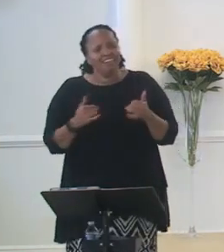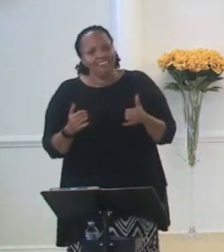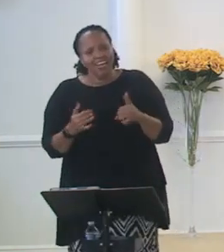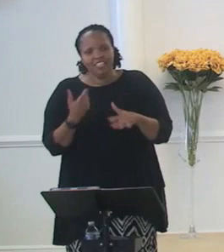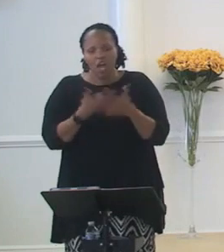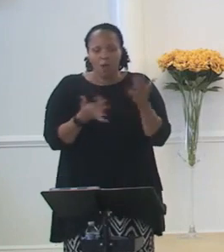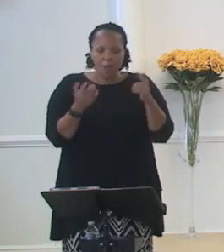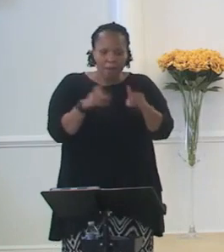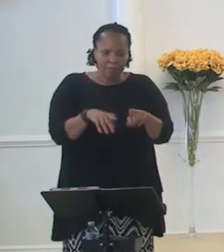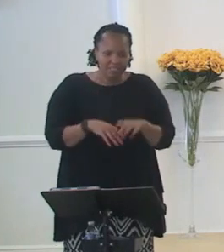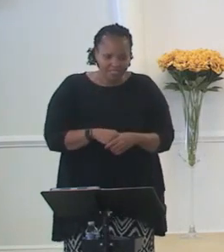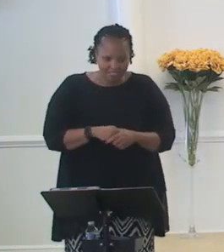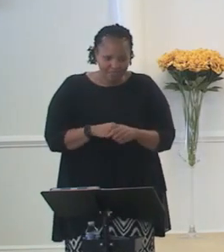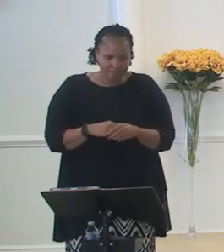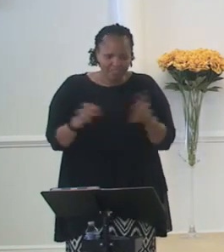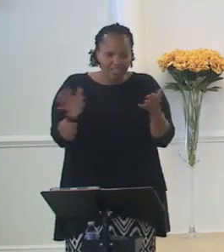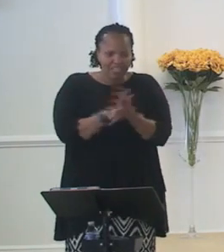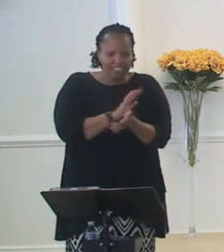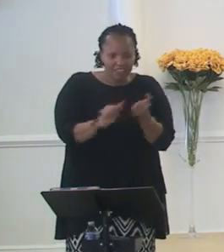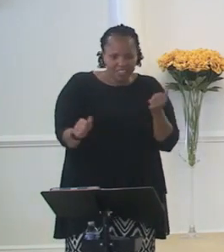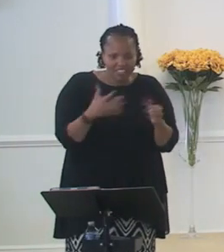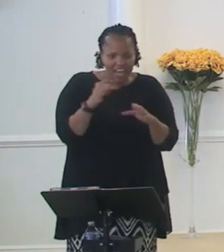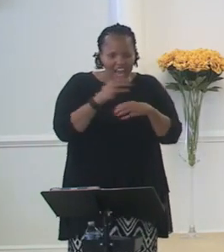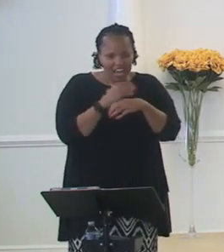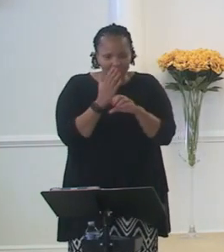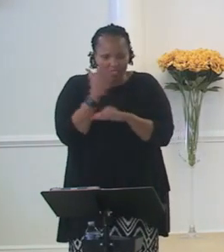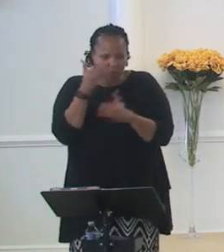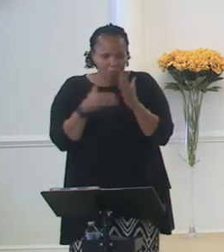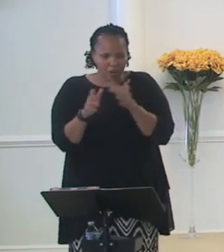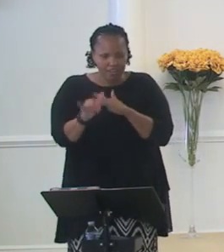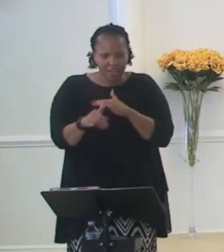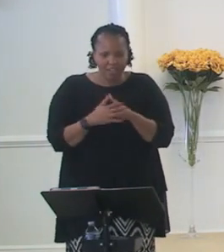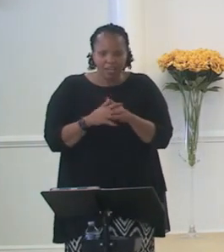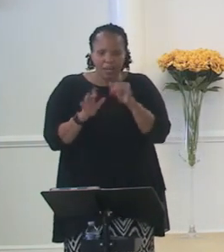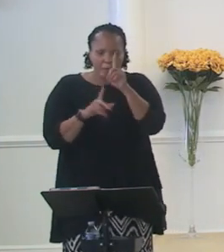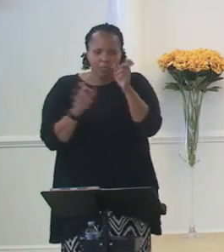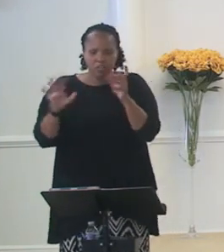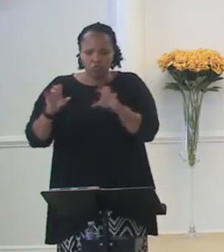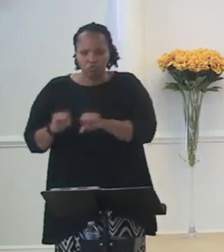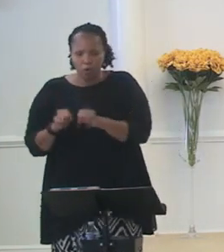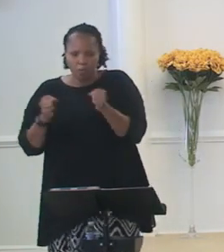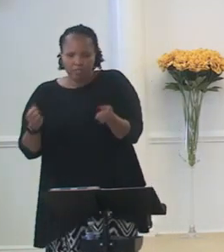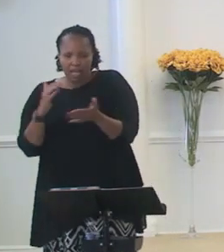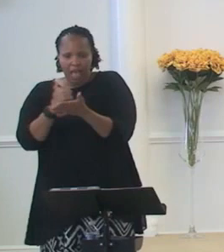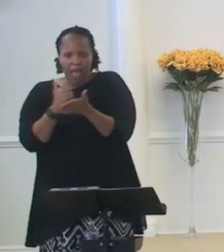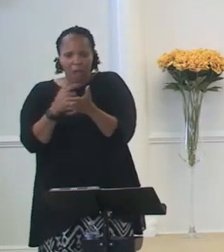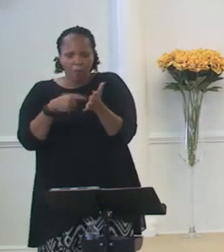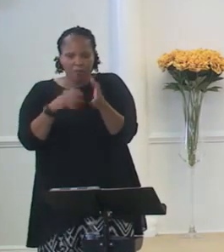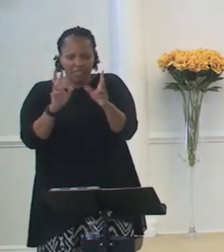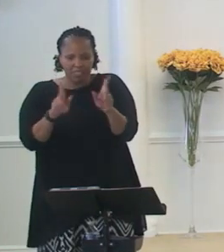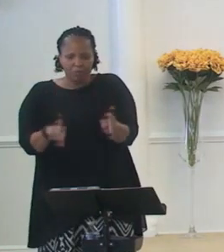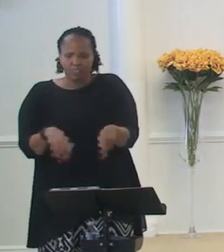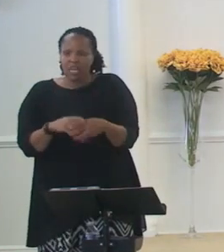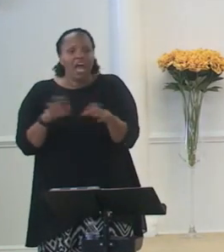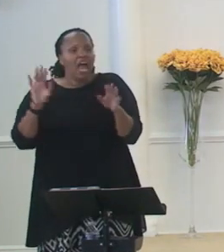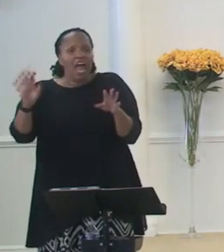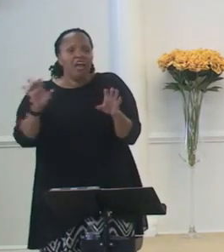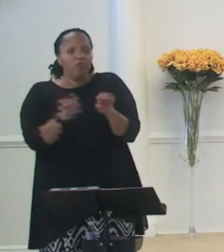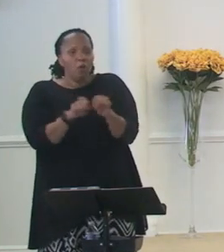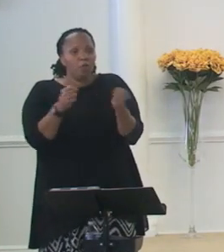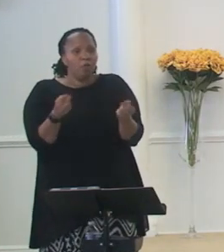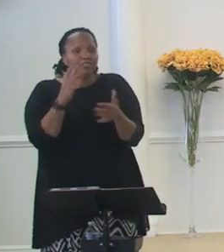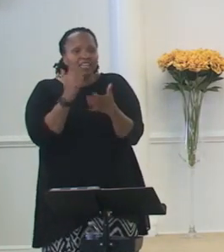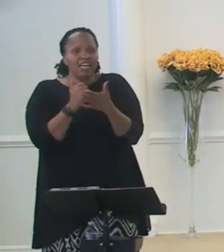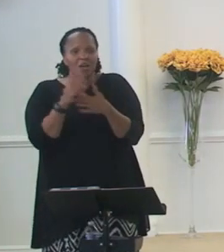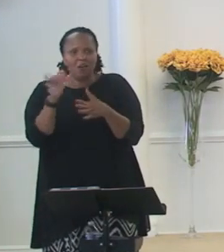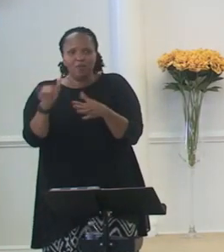happens is devastation and creation is part of it, because your brokenness helped this person, and your brokenness helped that